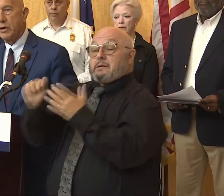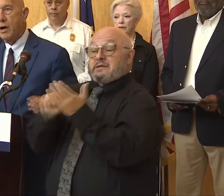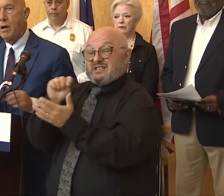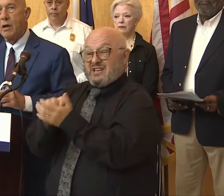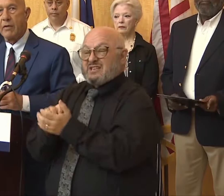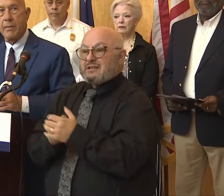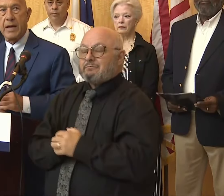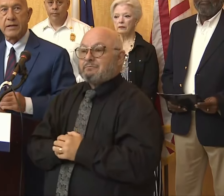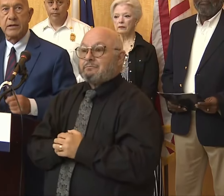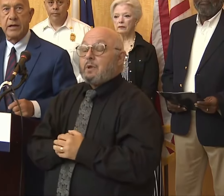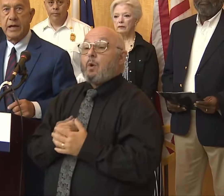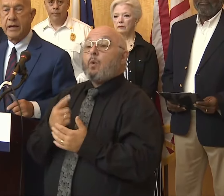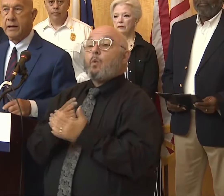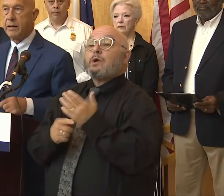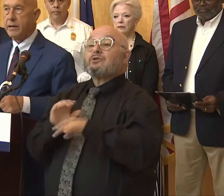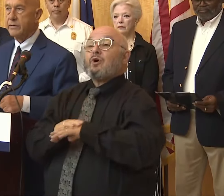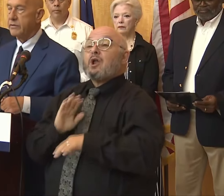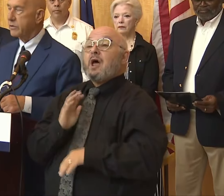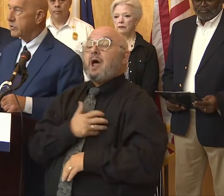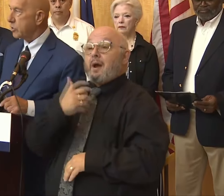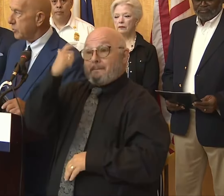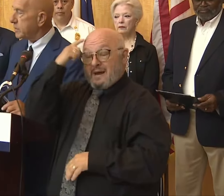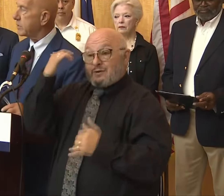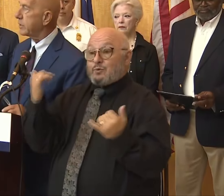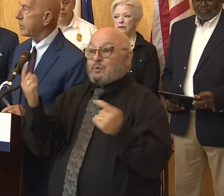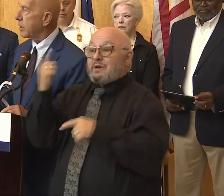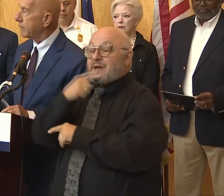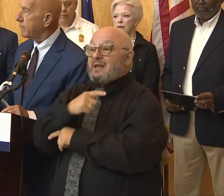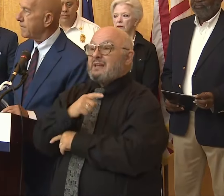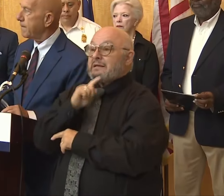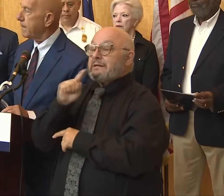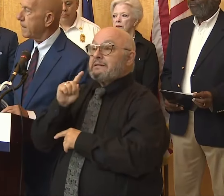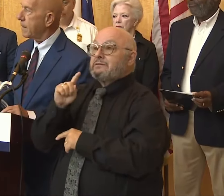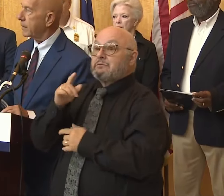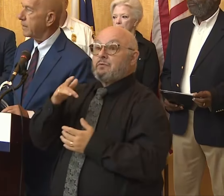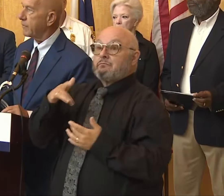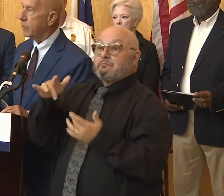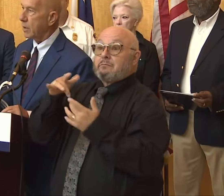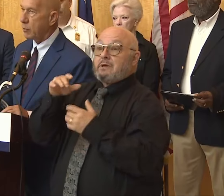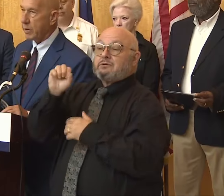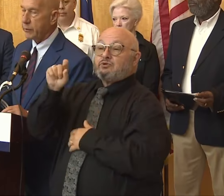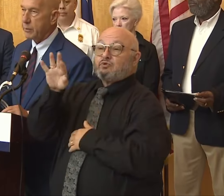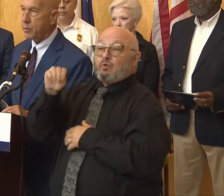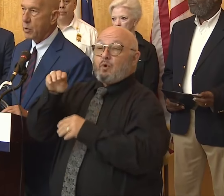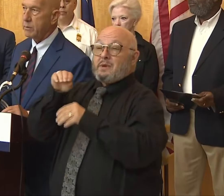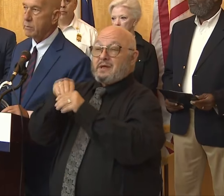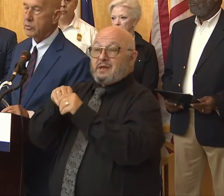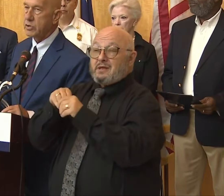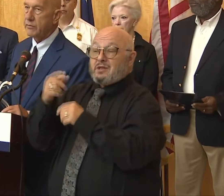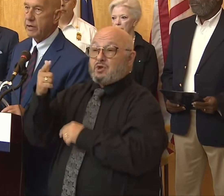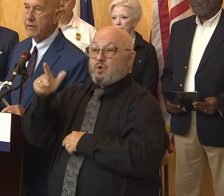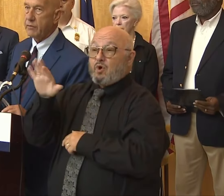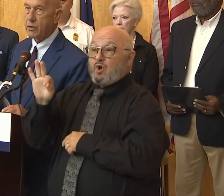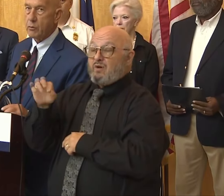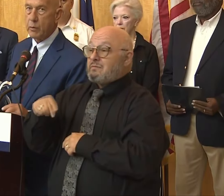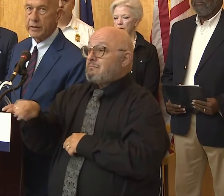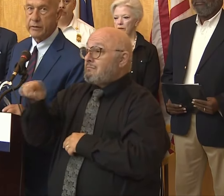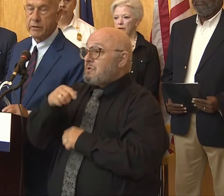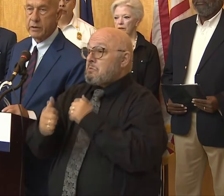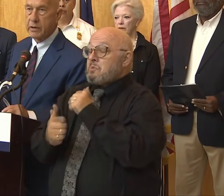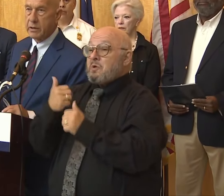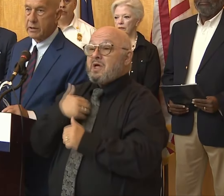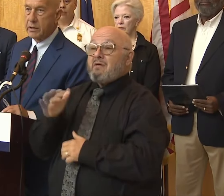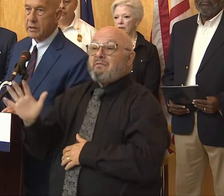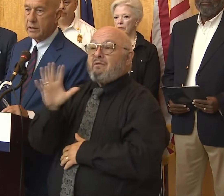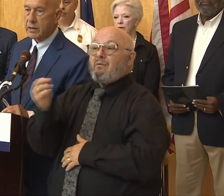what's on all of our minds today is the disturbance in the Gulf. I'll give you a weather report. Most of you have your own weather